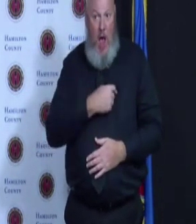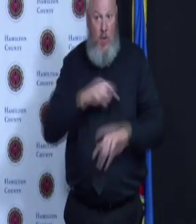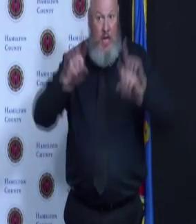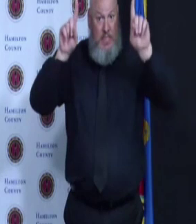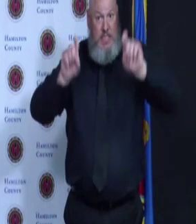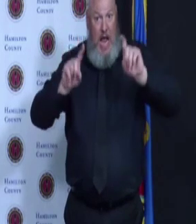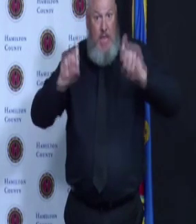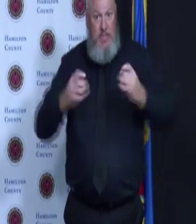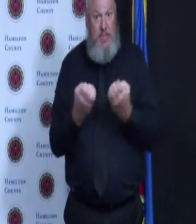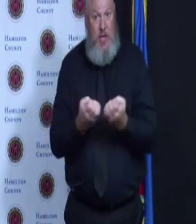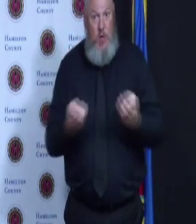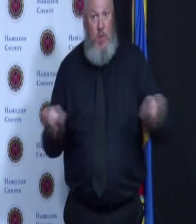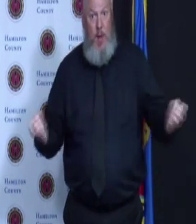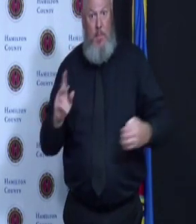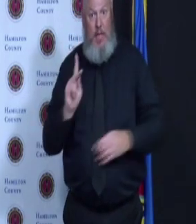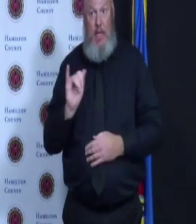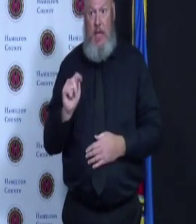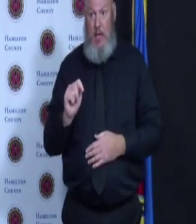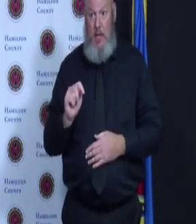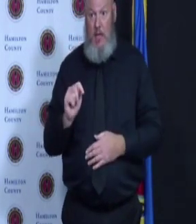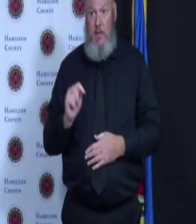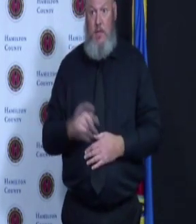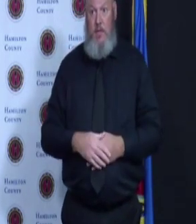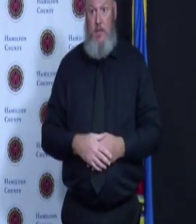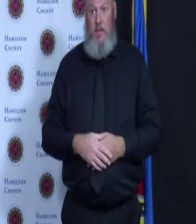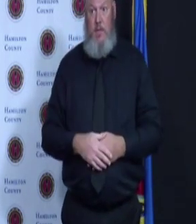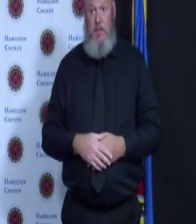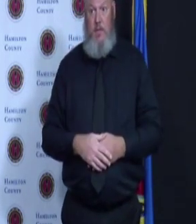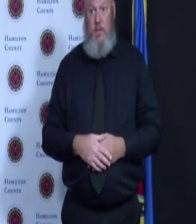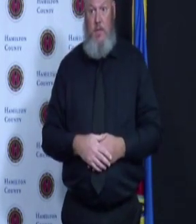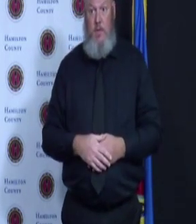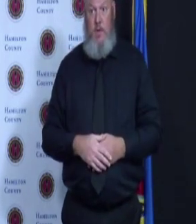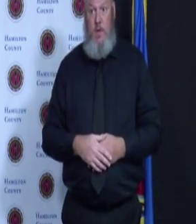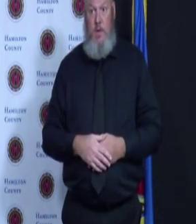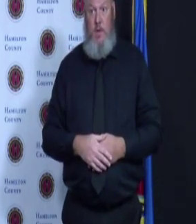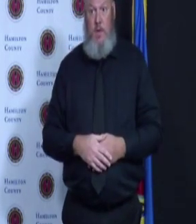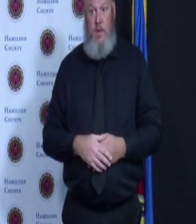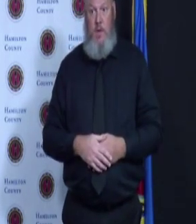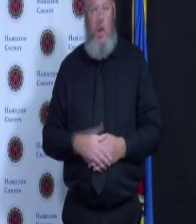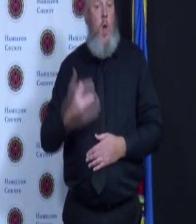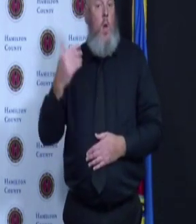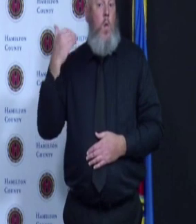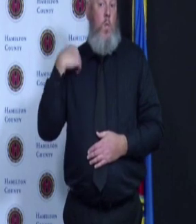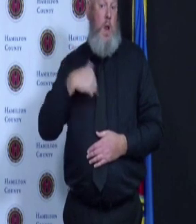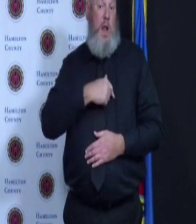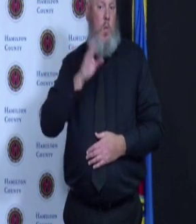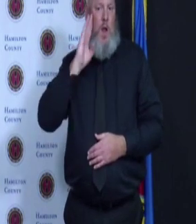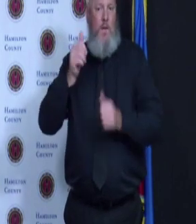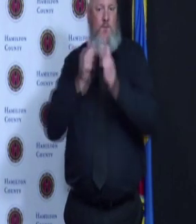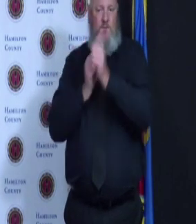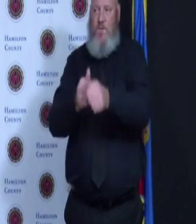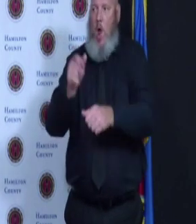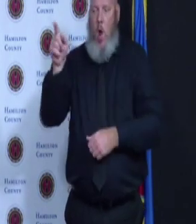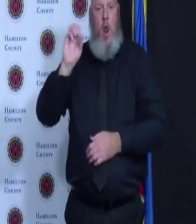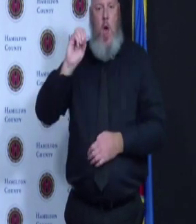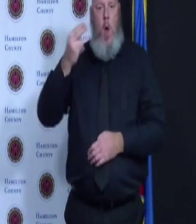will be testing tiers 1 and 2 as defined by the Ohio Department of Health. This includes inpatients at hospitals and